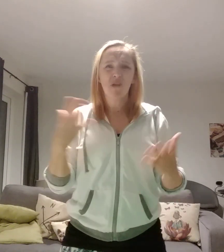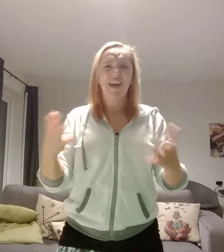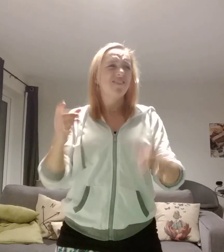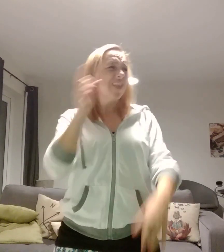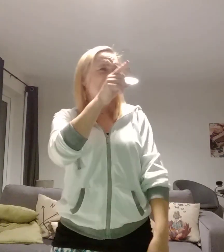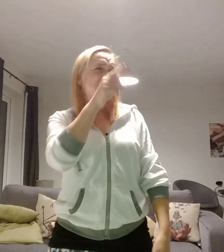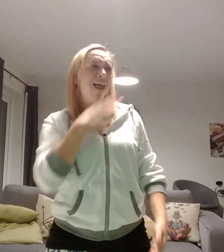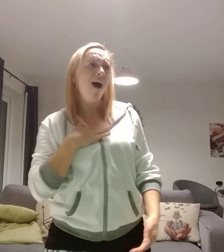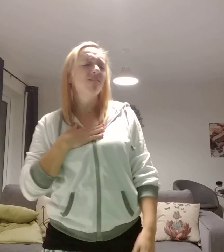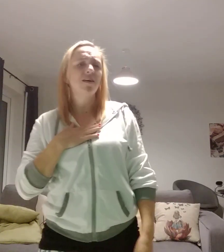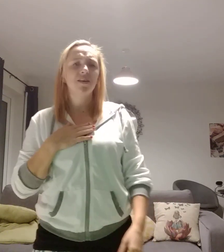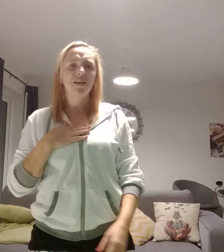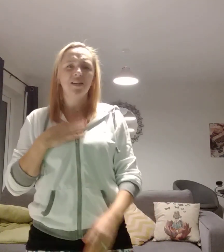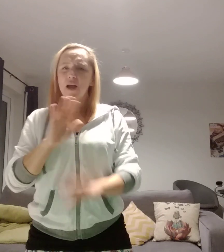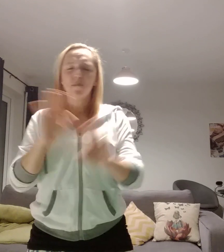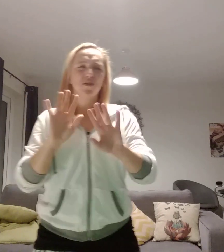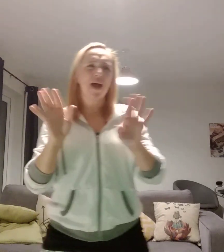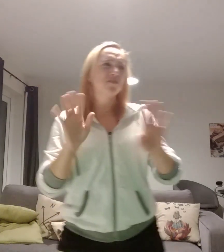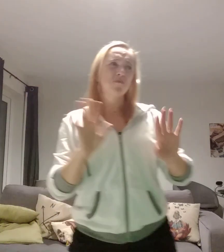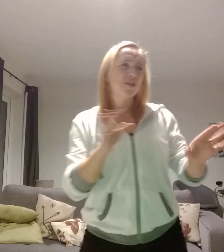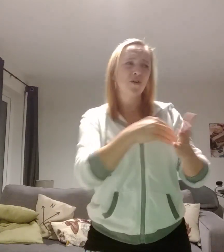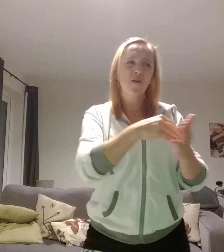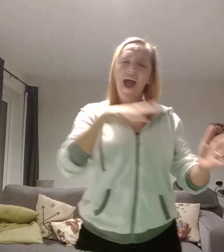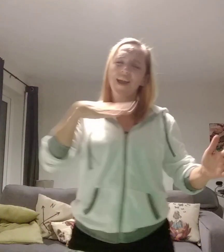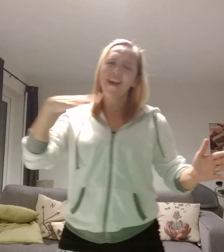if that love comes as much too high as hope, I